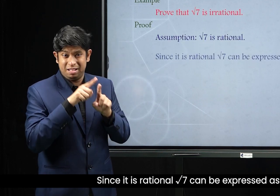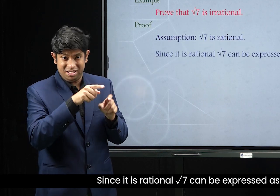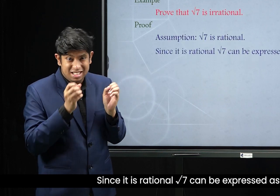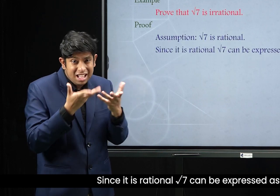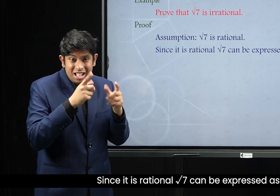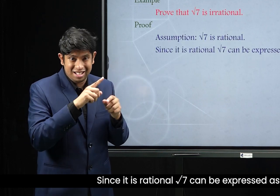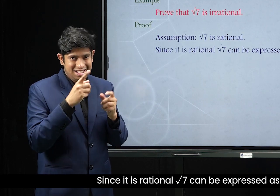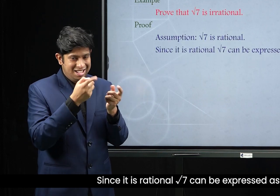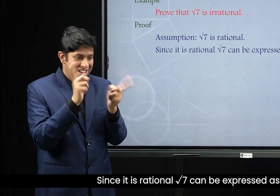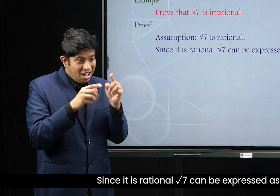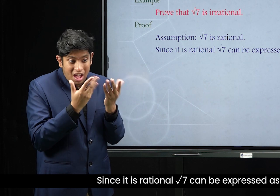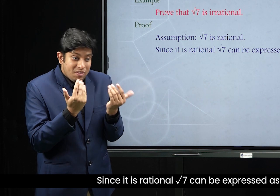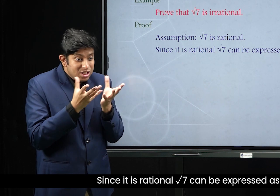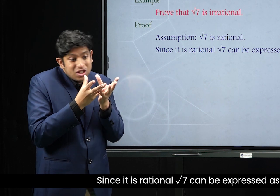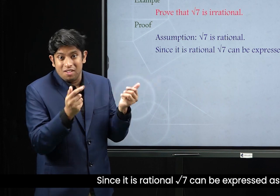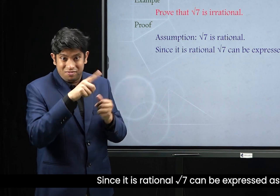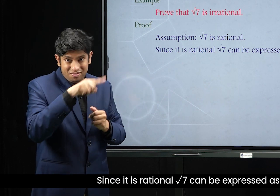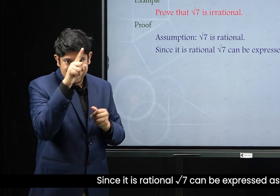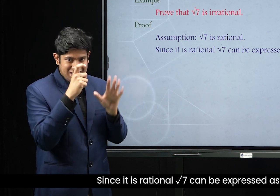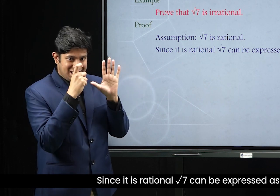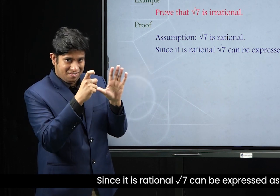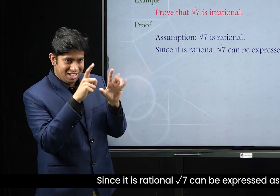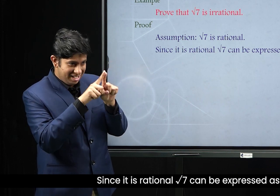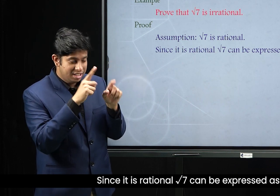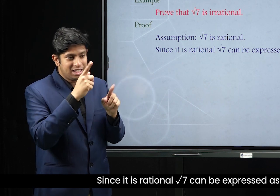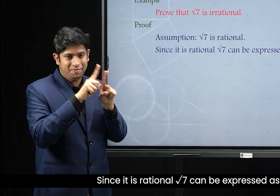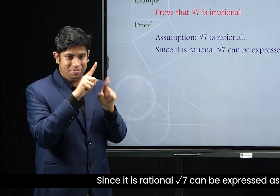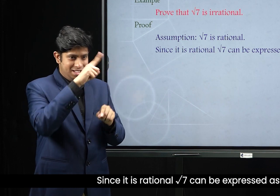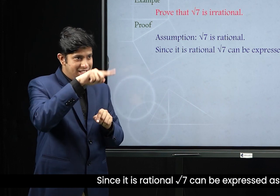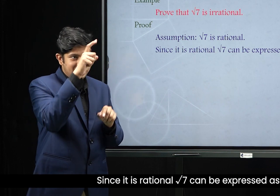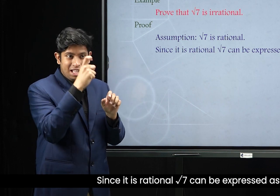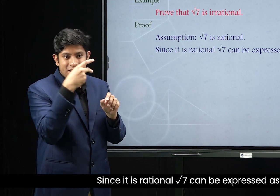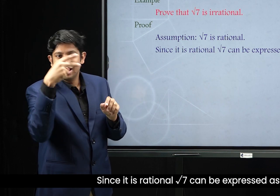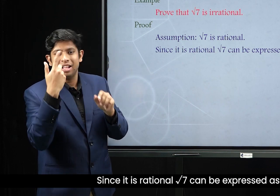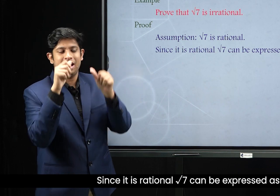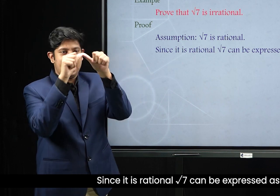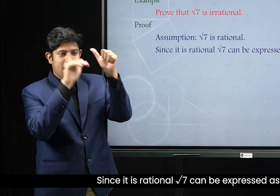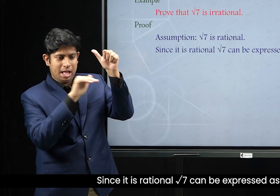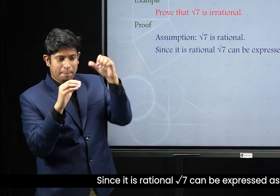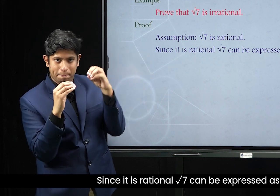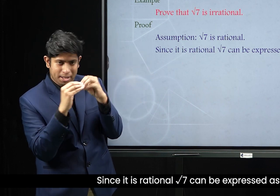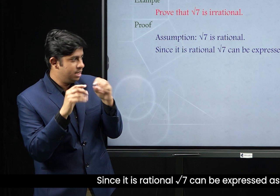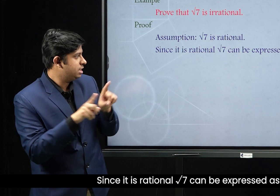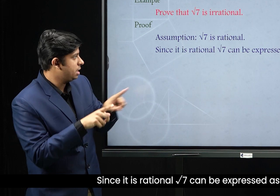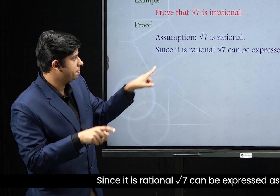Since it is rational, root 7 can be expressed as root 7 is equal to a by b,